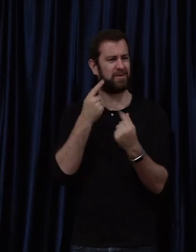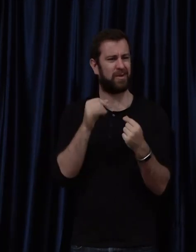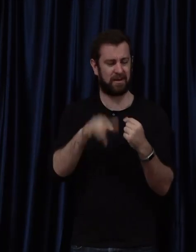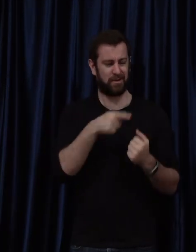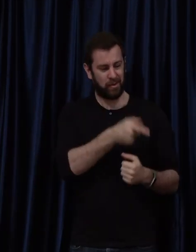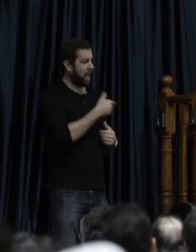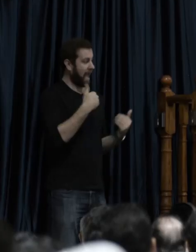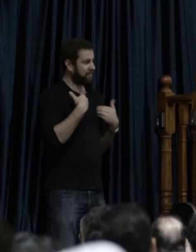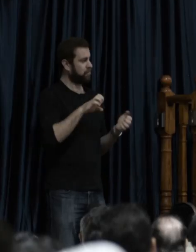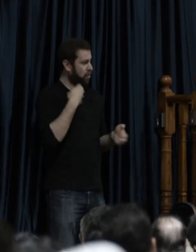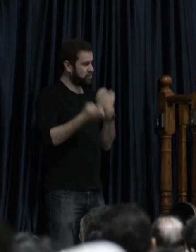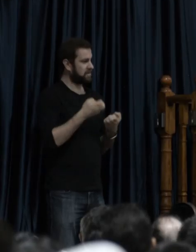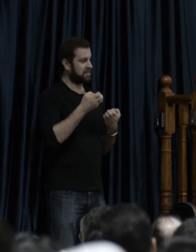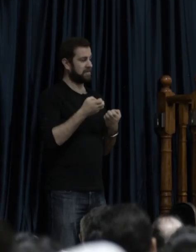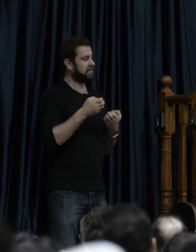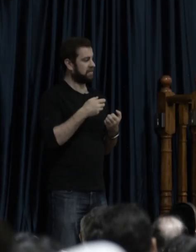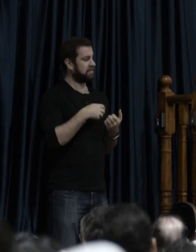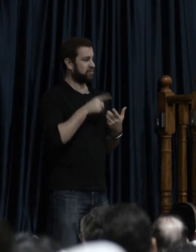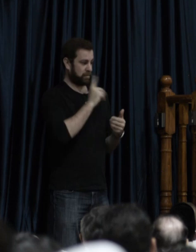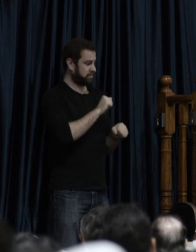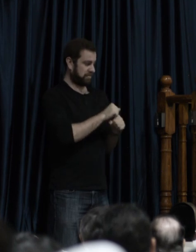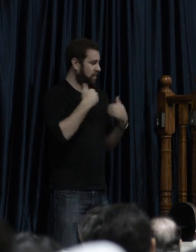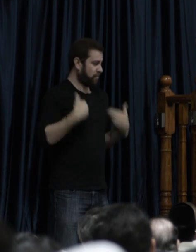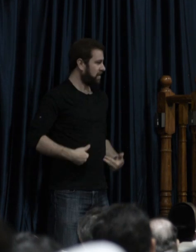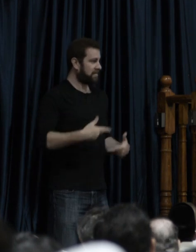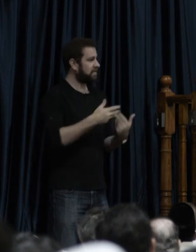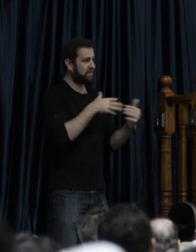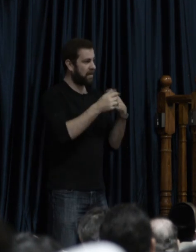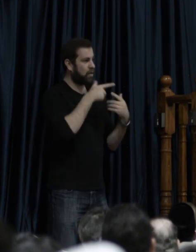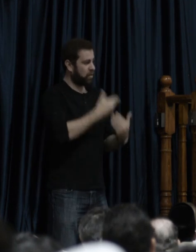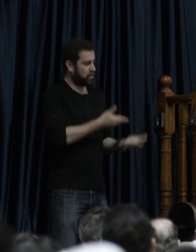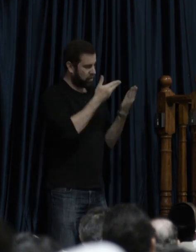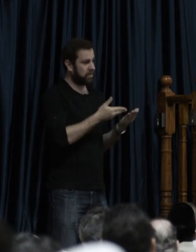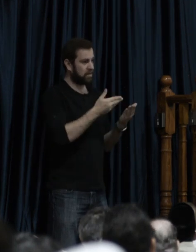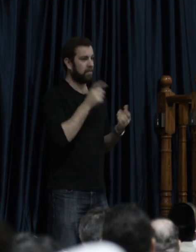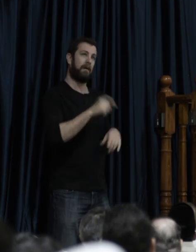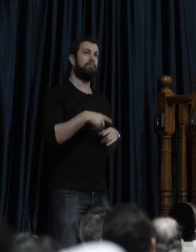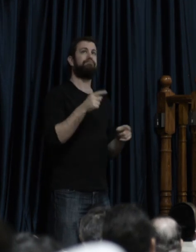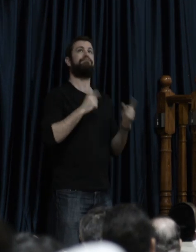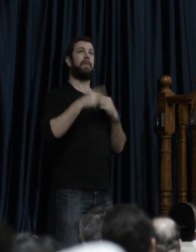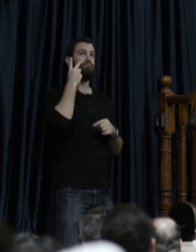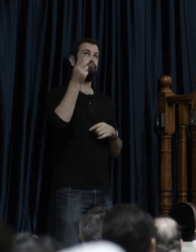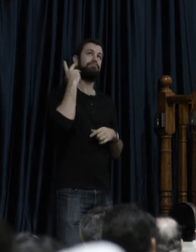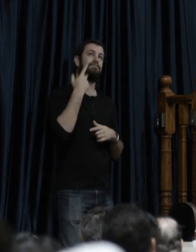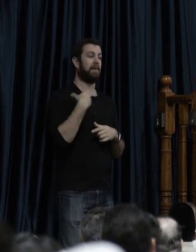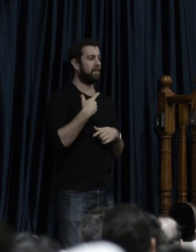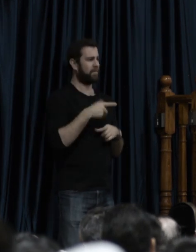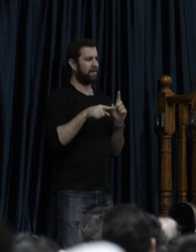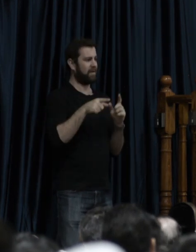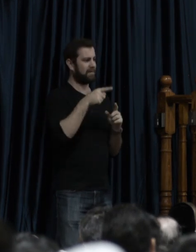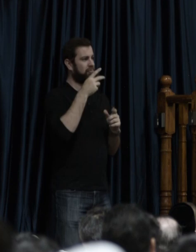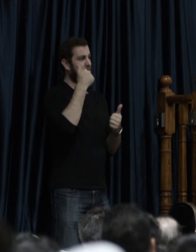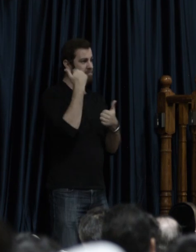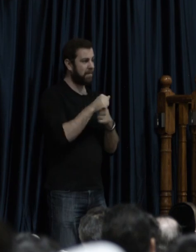you have emotions. There's so many things. You can have, go down memory lane, and all these inflictions